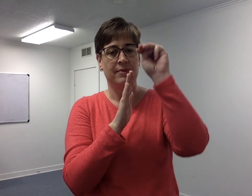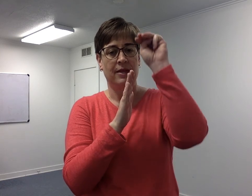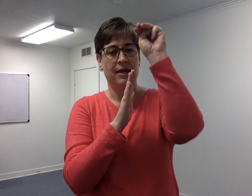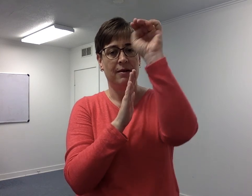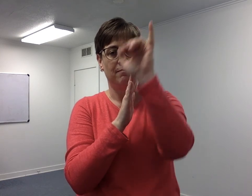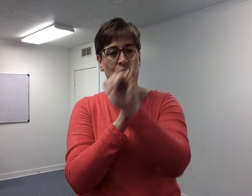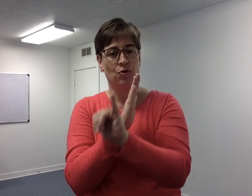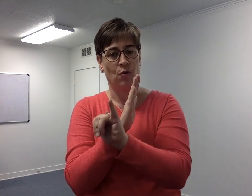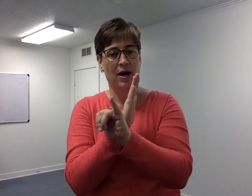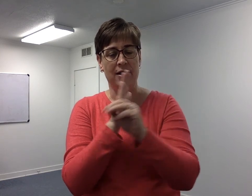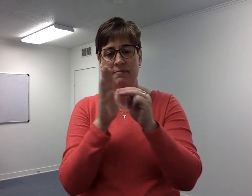M to a Y.